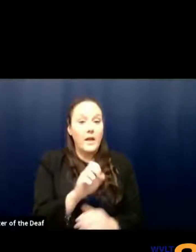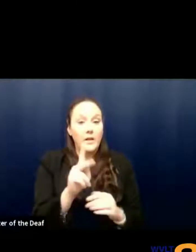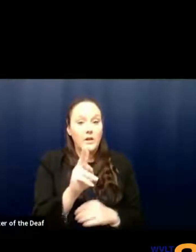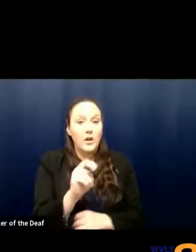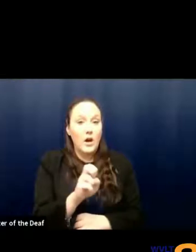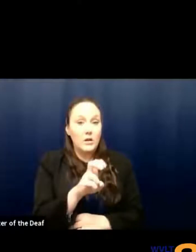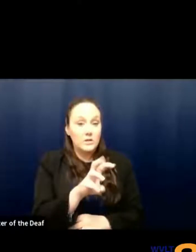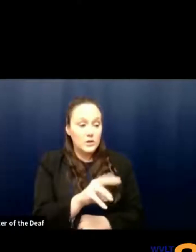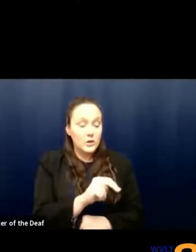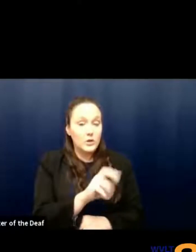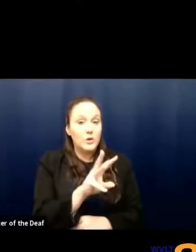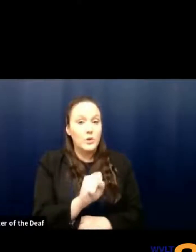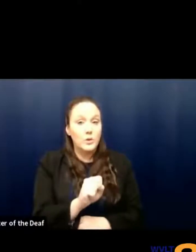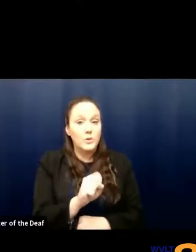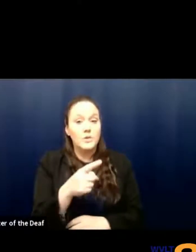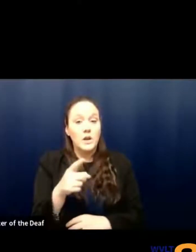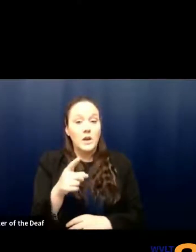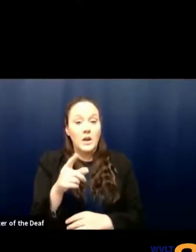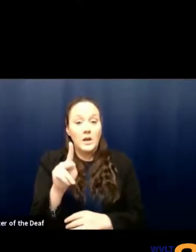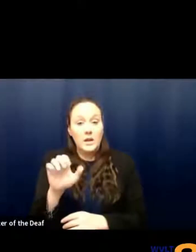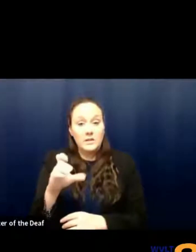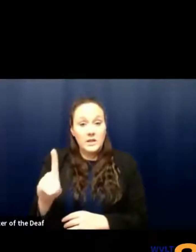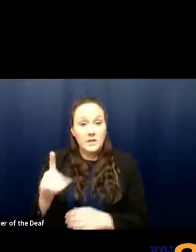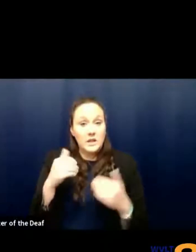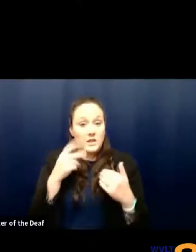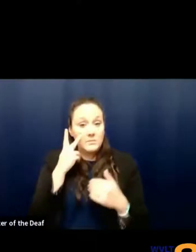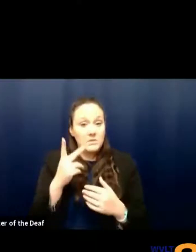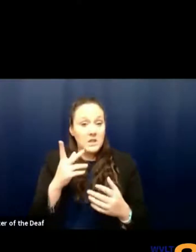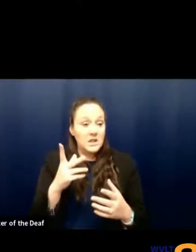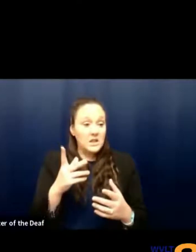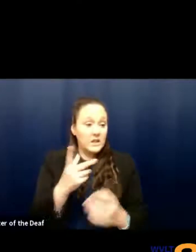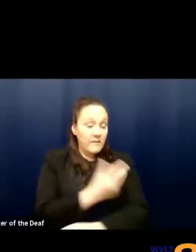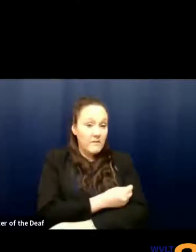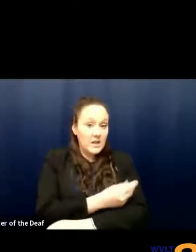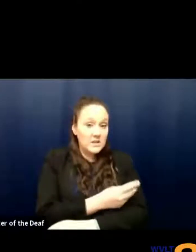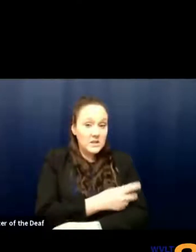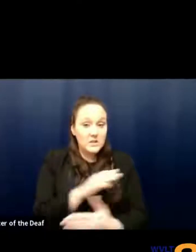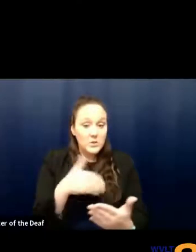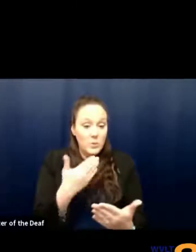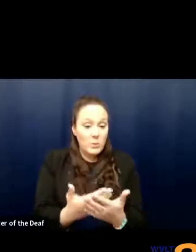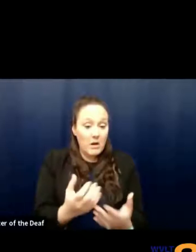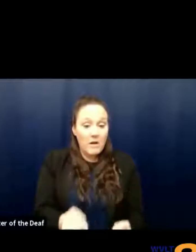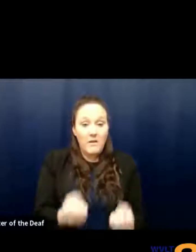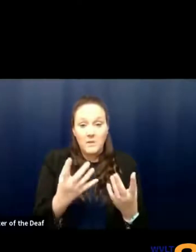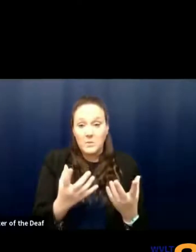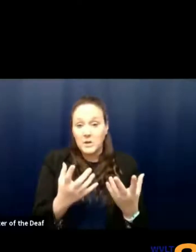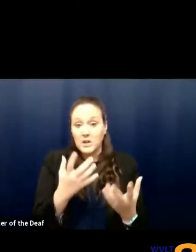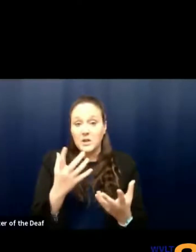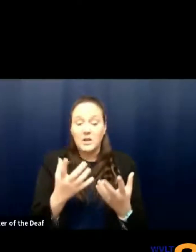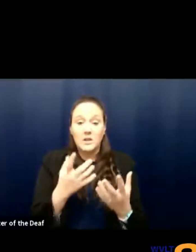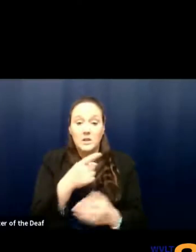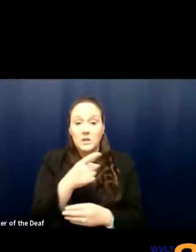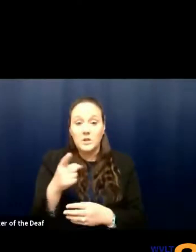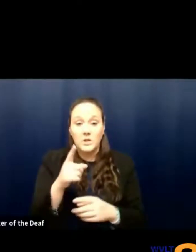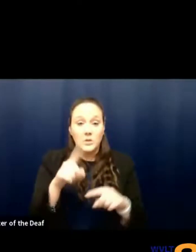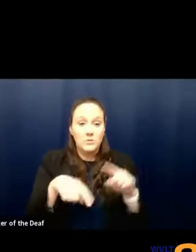the size and frequency of vaccine shipments that it expects? How much do number of doses and deliveries vary right